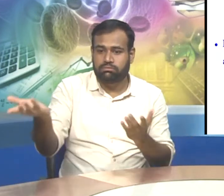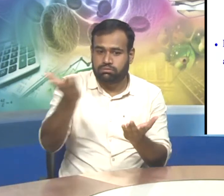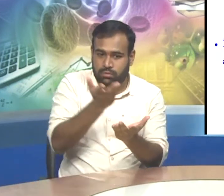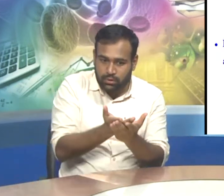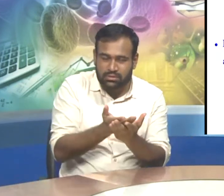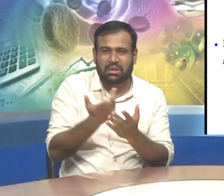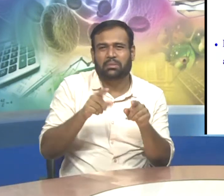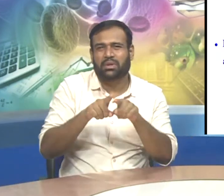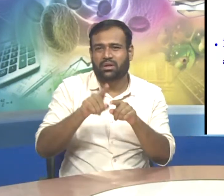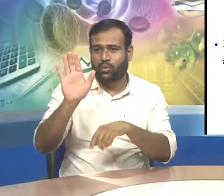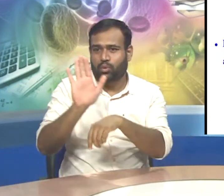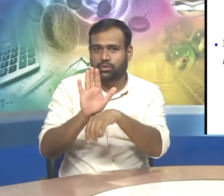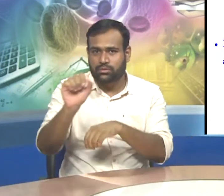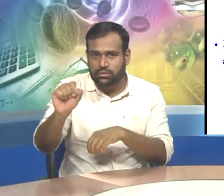voting.